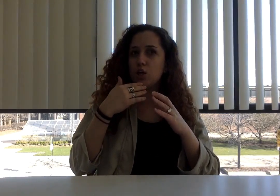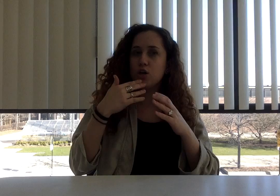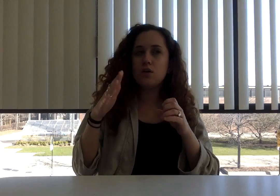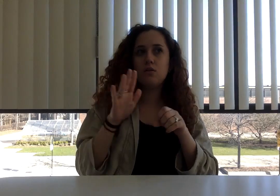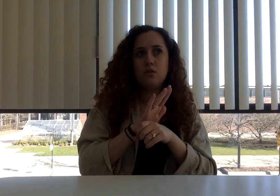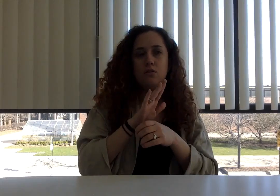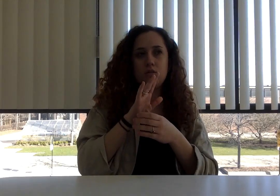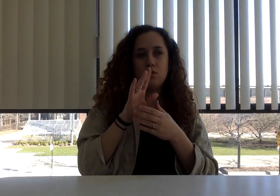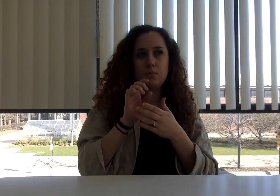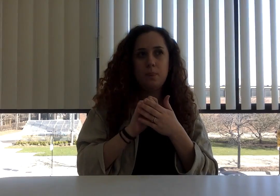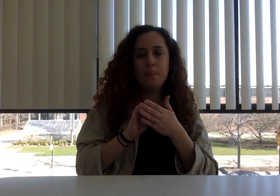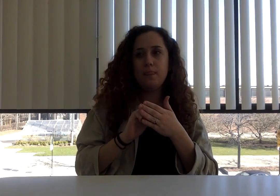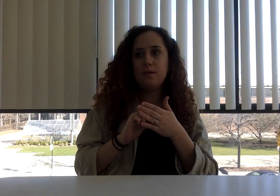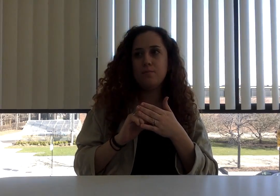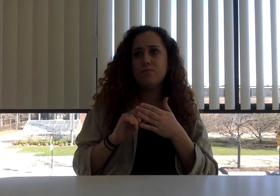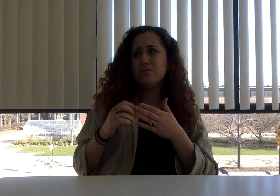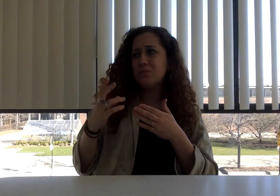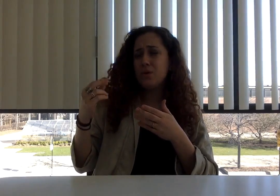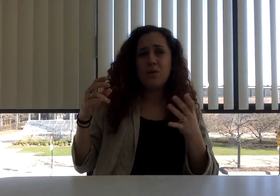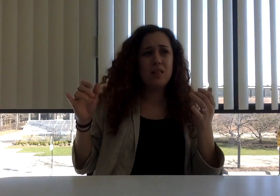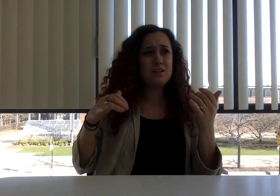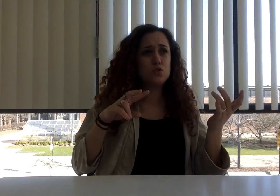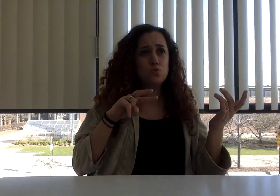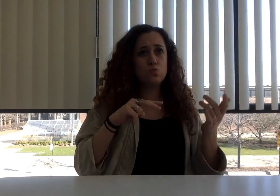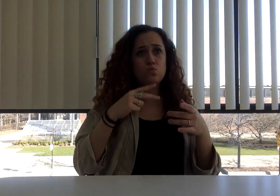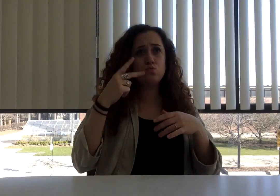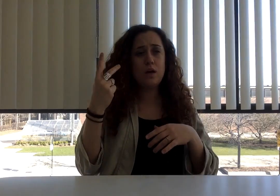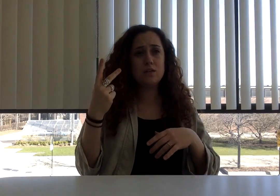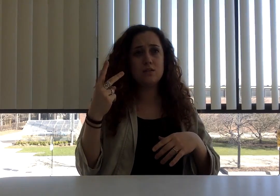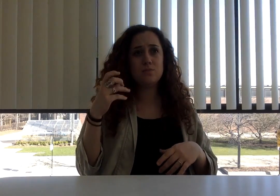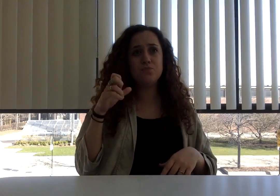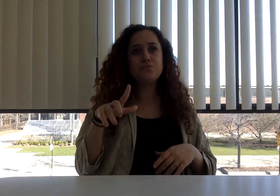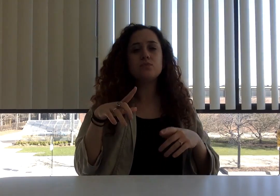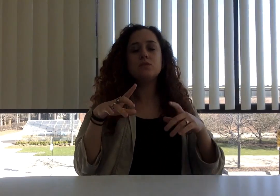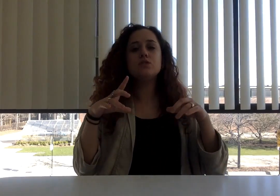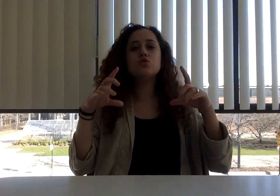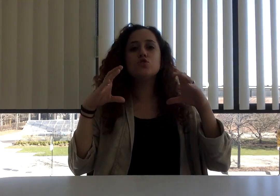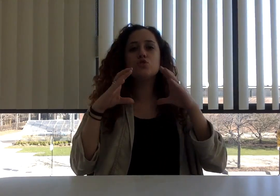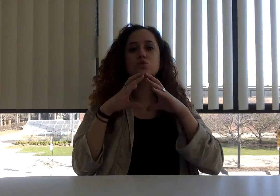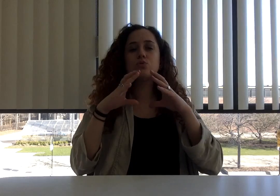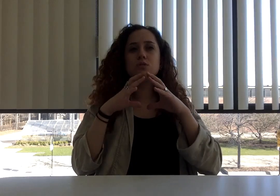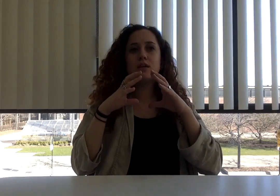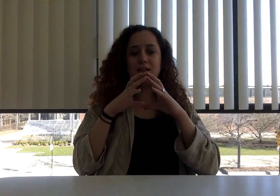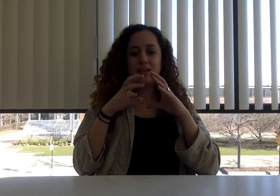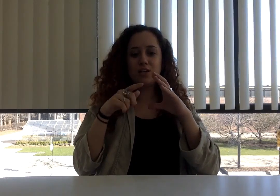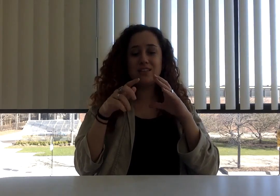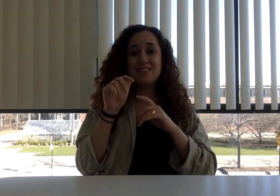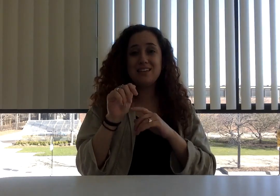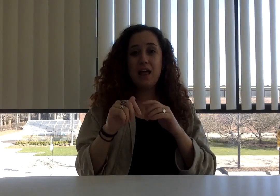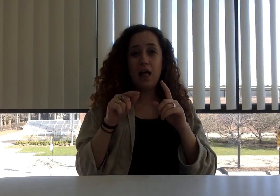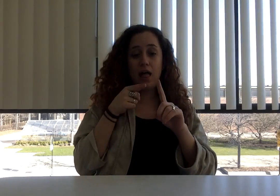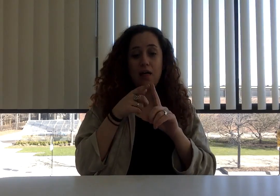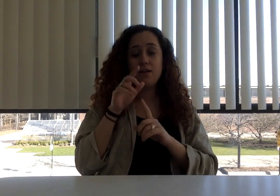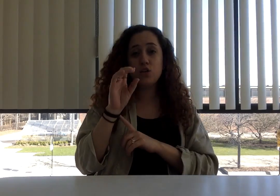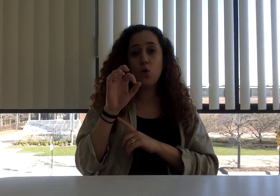Well, dude, a circle, the vertex here is at the origin. The circles don't get much easier than that. But I know for certain he talked about x squared plus